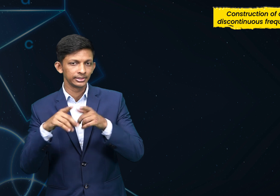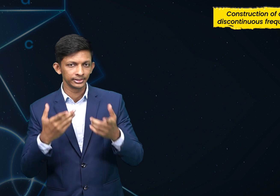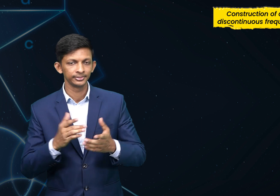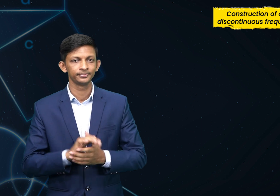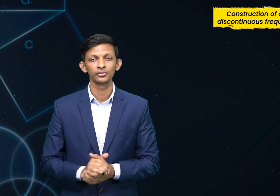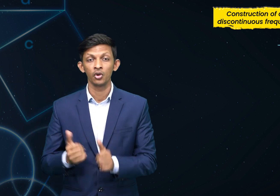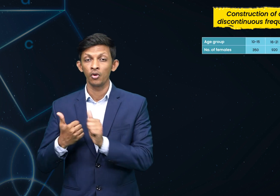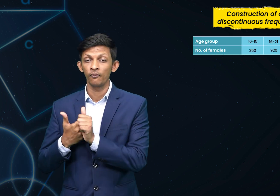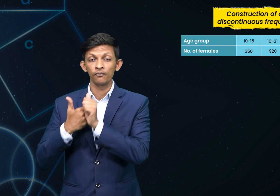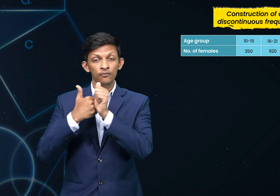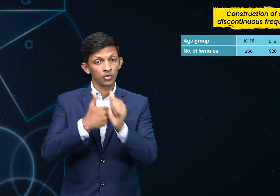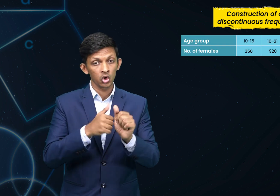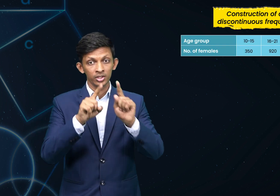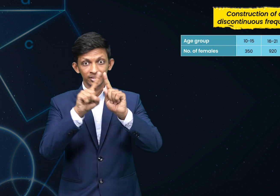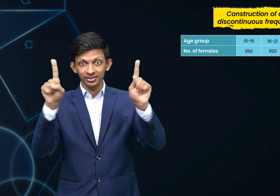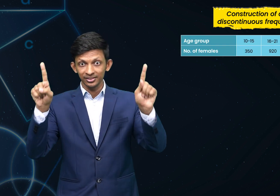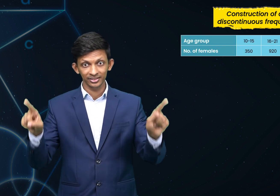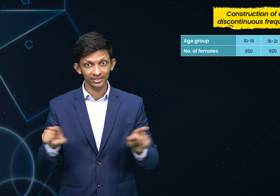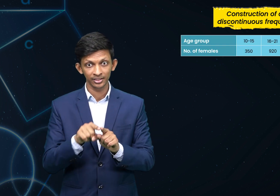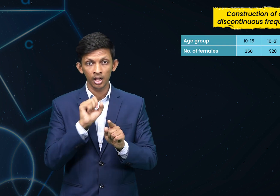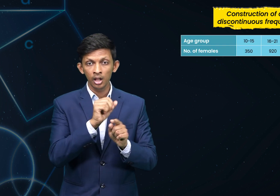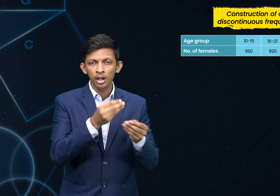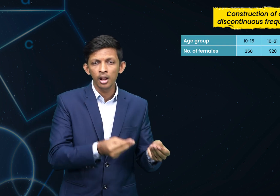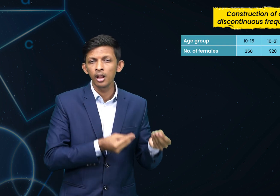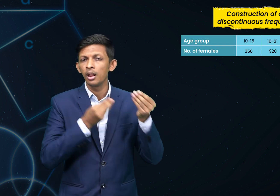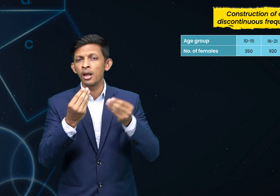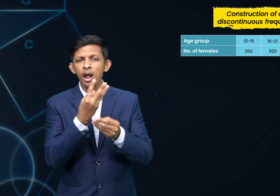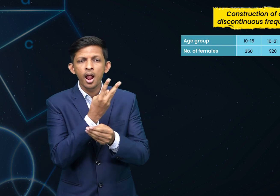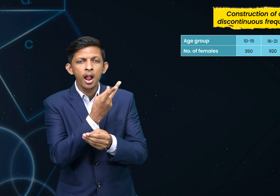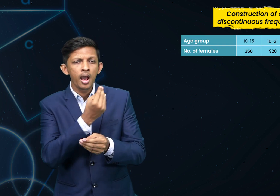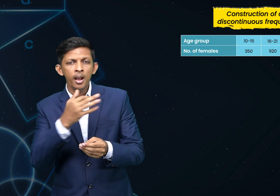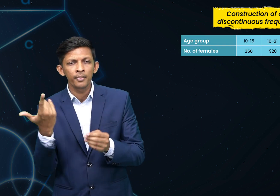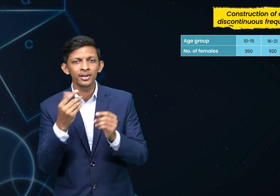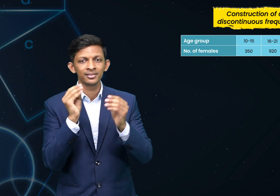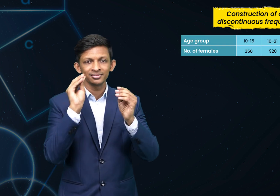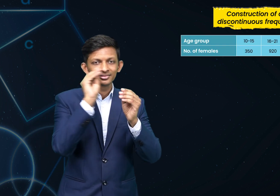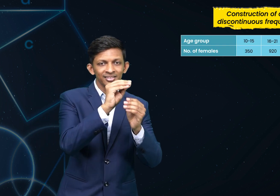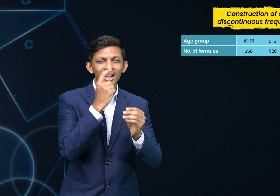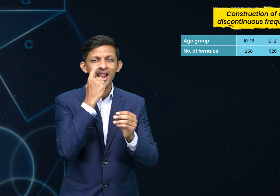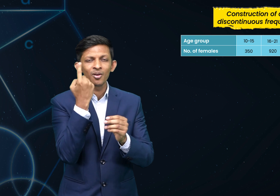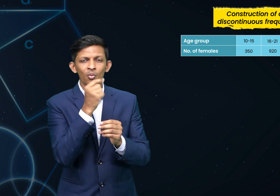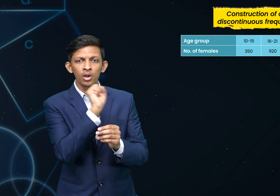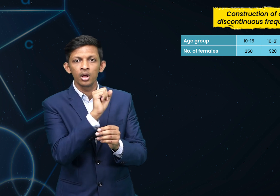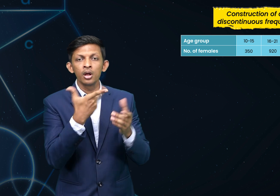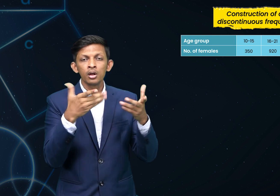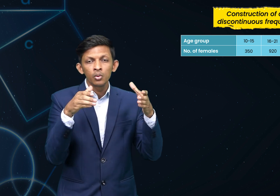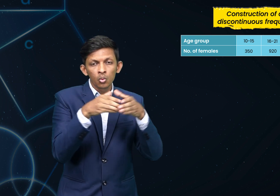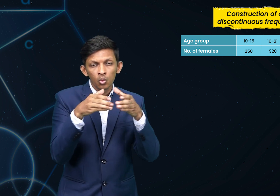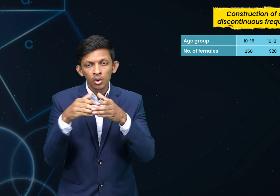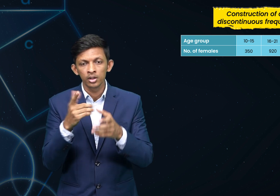Example: the following table gives the number of literate females in the age group of 10 to 45 years in a town.